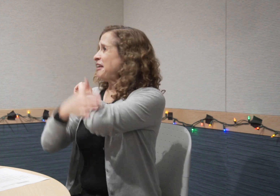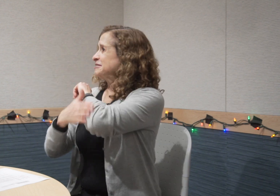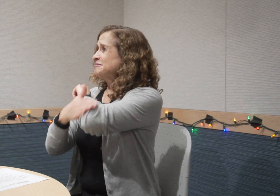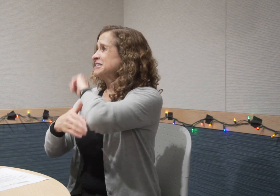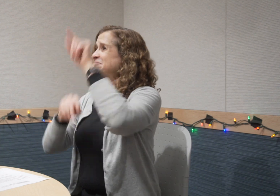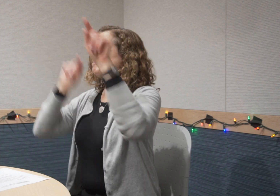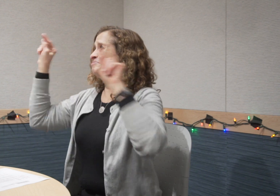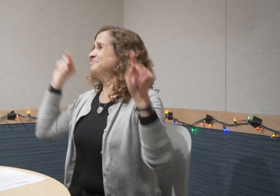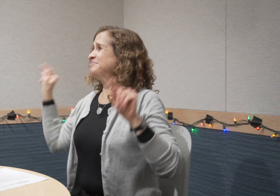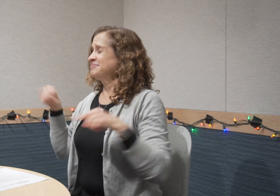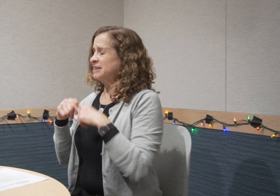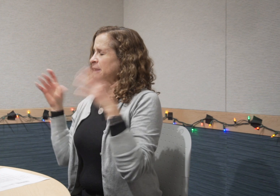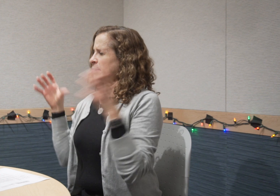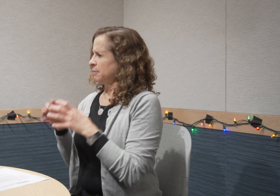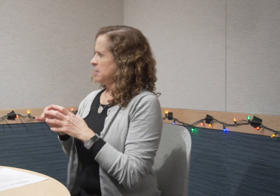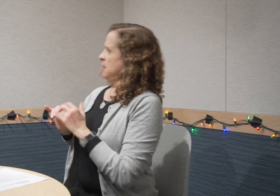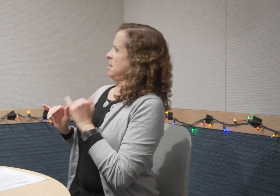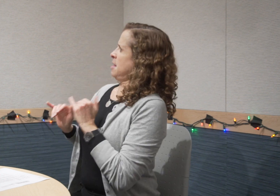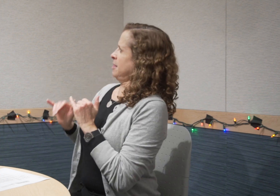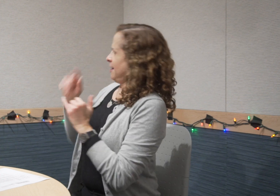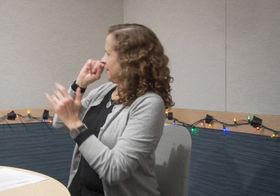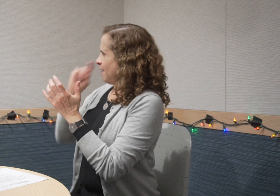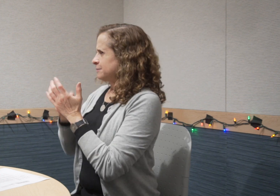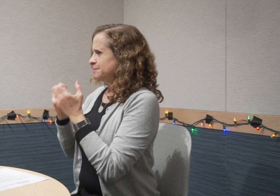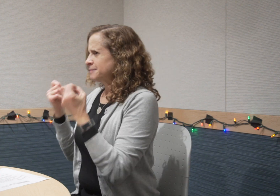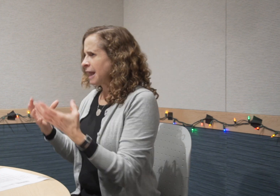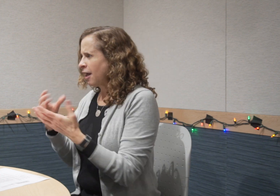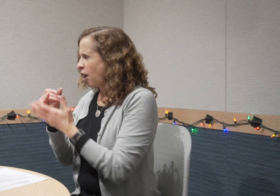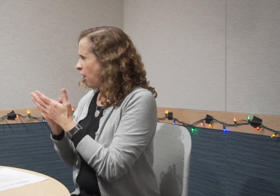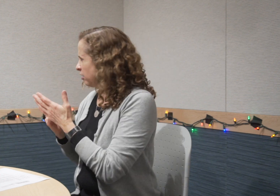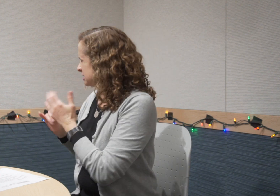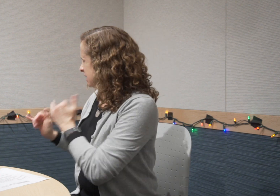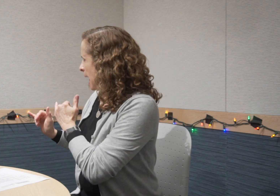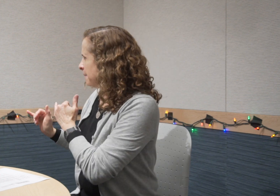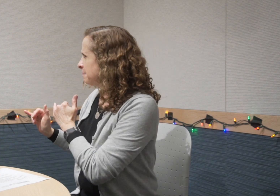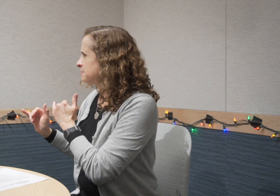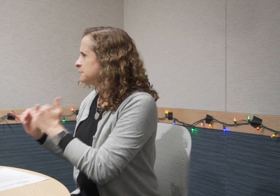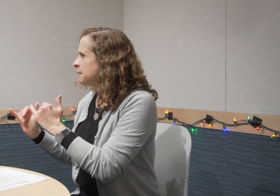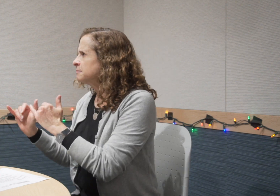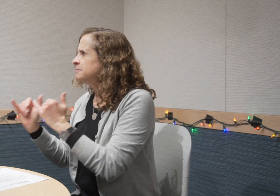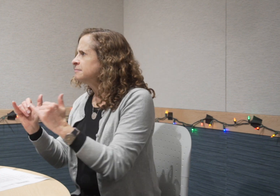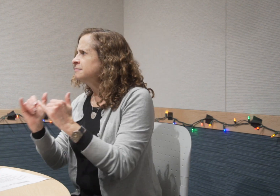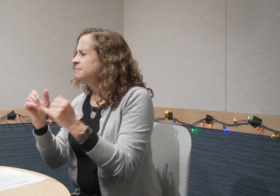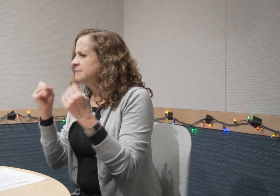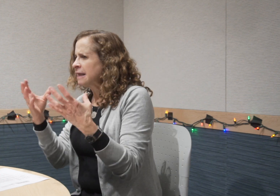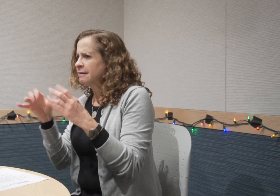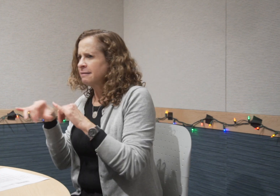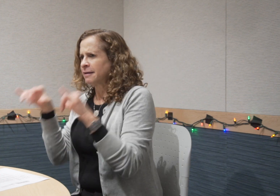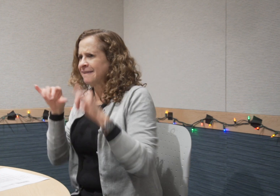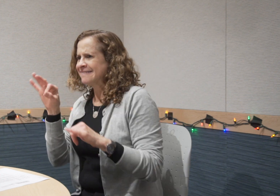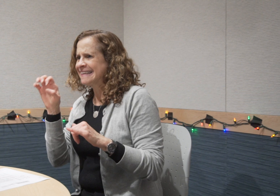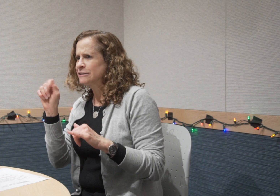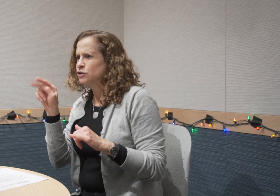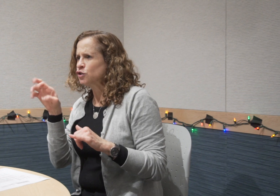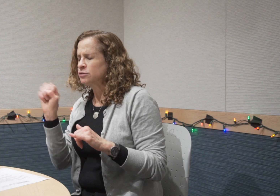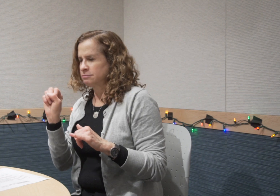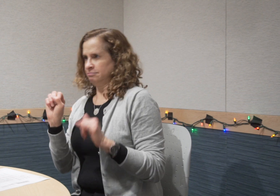in isolation in other parts of the country, and we recognize that so many of these deaf artists bringing their